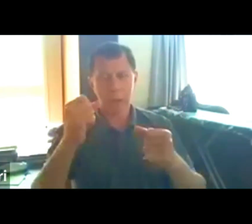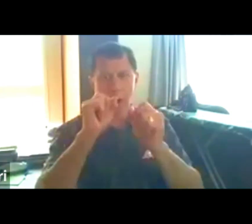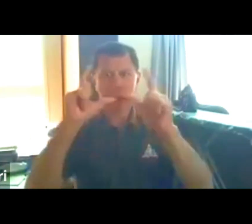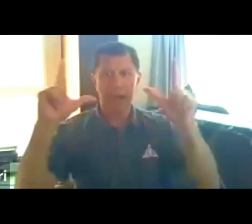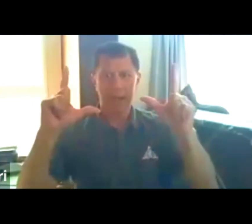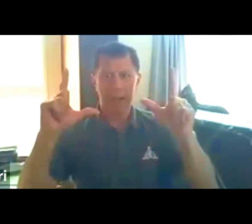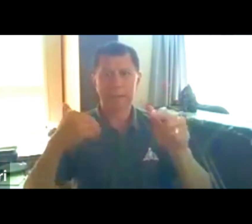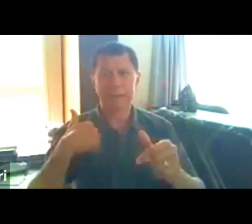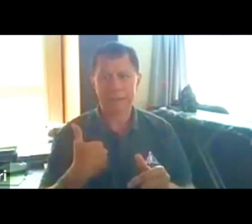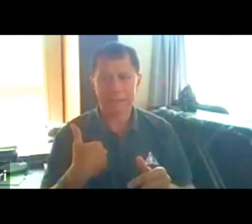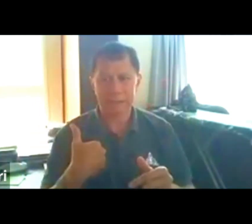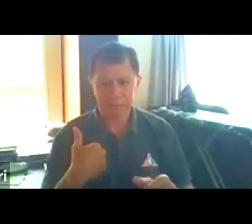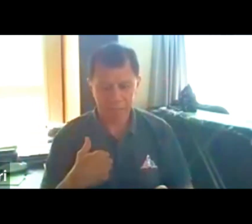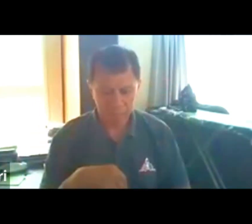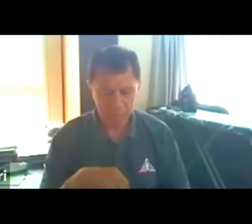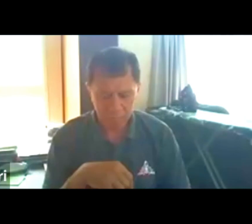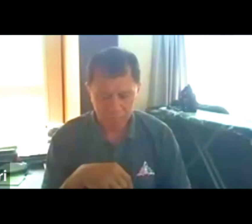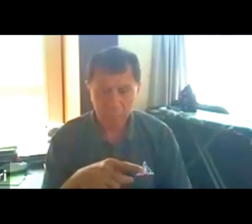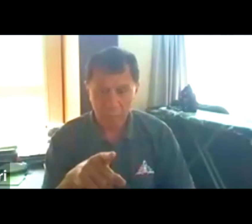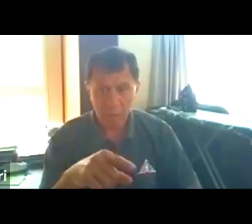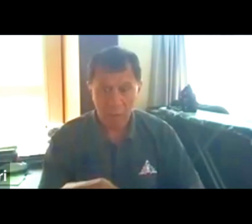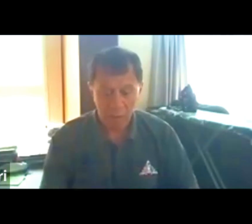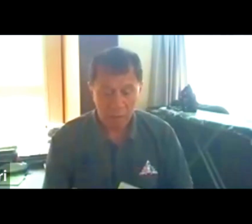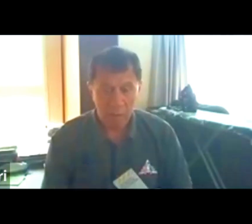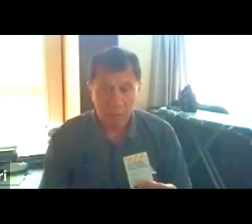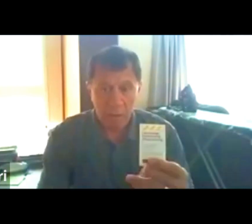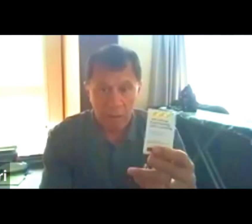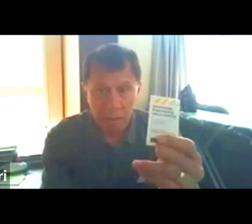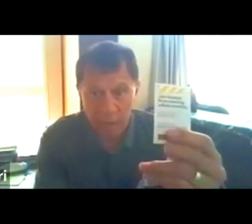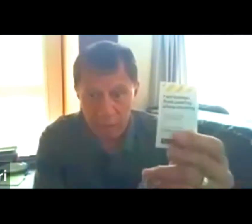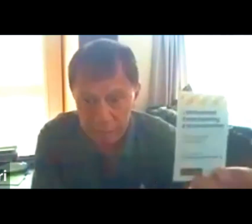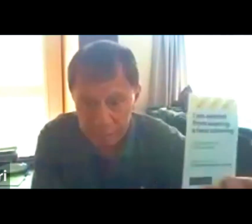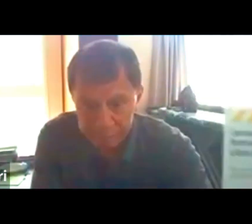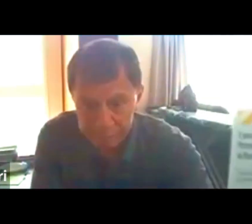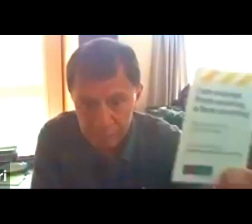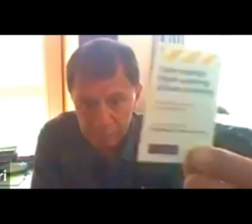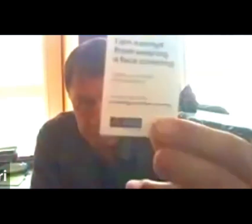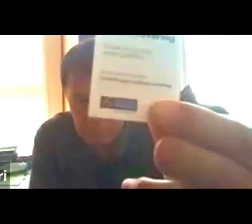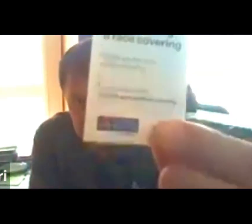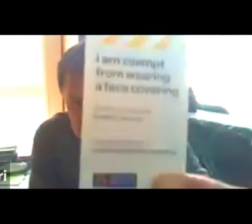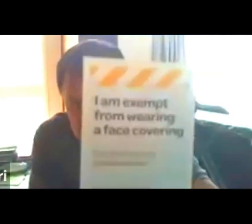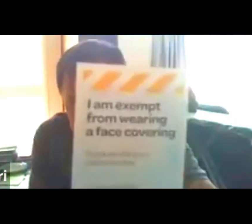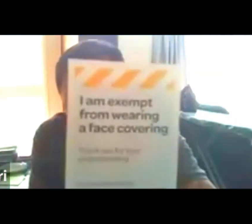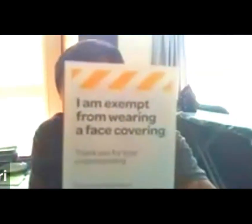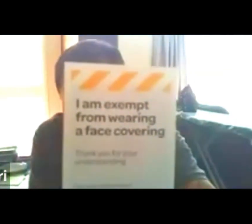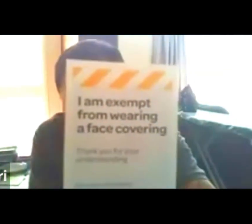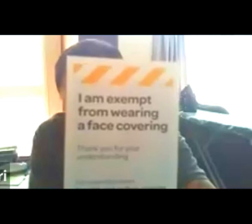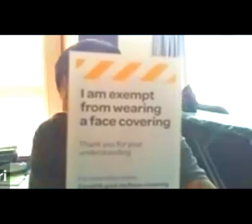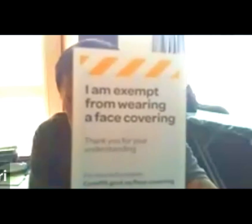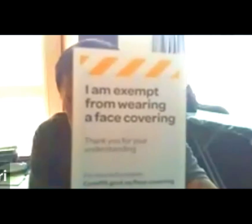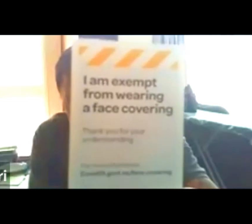out there face lots of barriers, and we need to be able to make it accessible for them. Now, this card here that I'm just going to hold